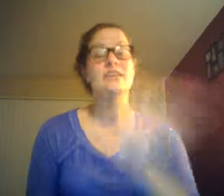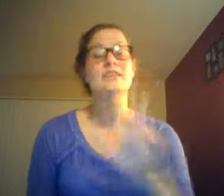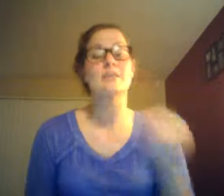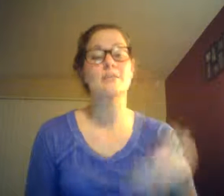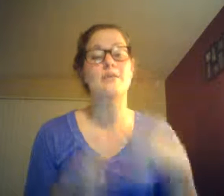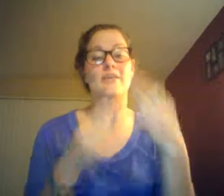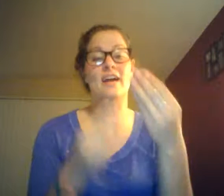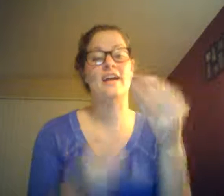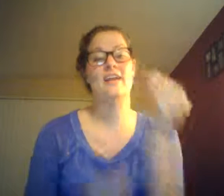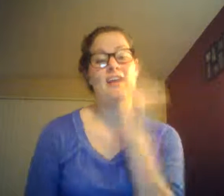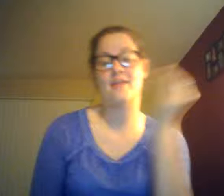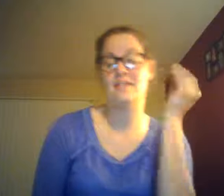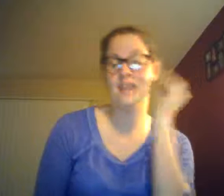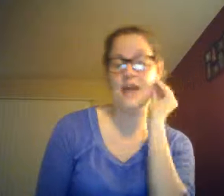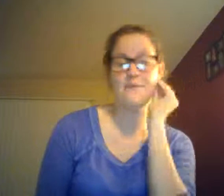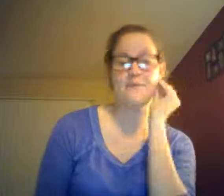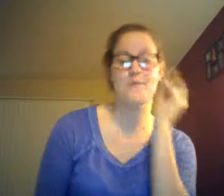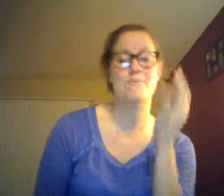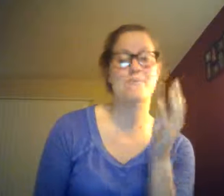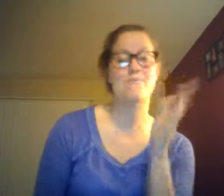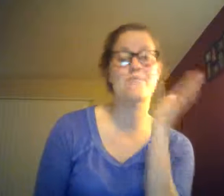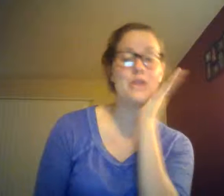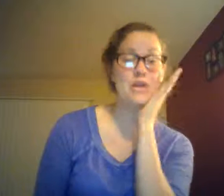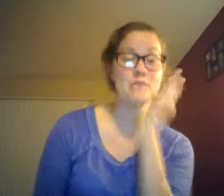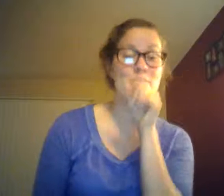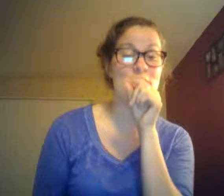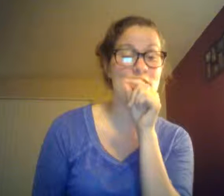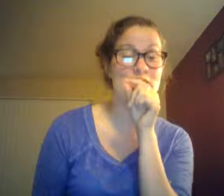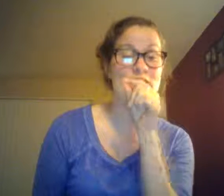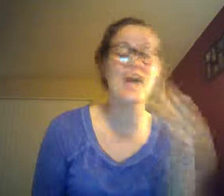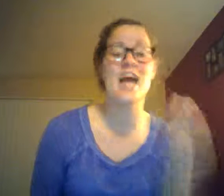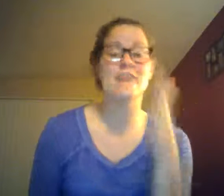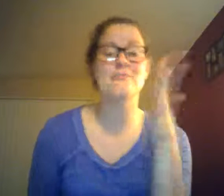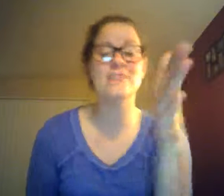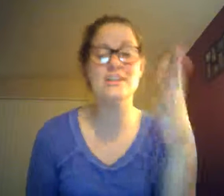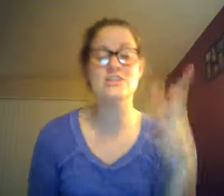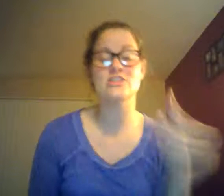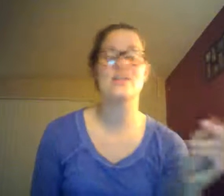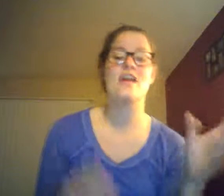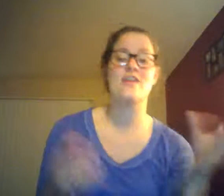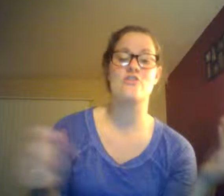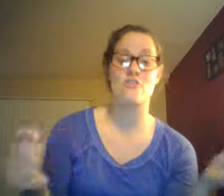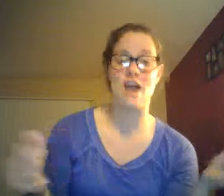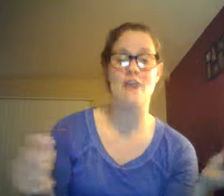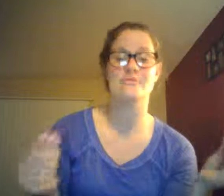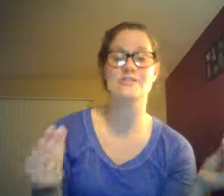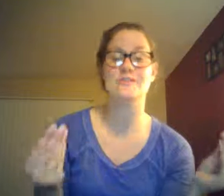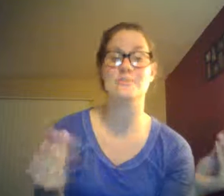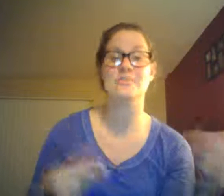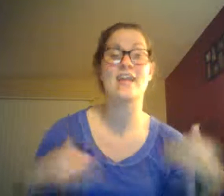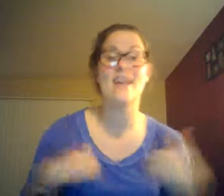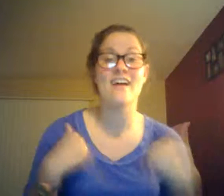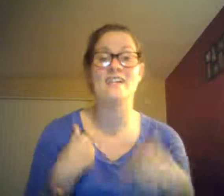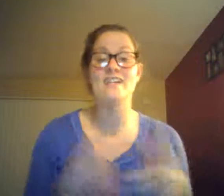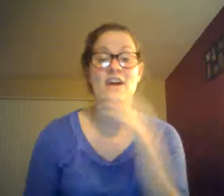Estuaries provide habitat for birds and fish and crabs. Young